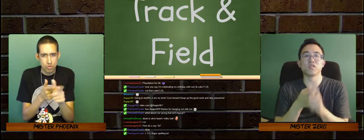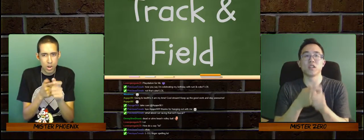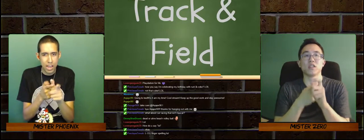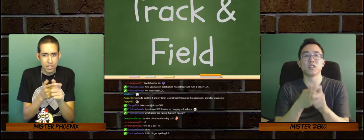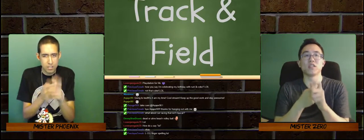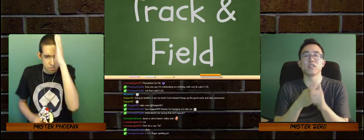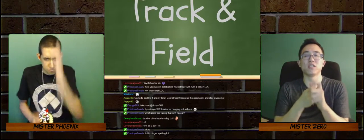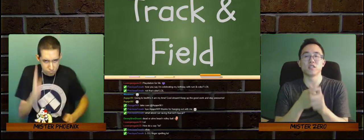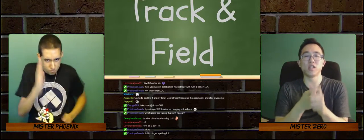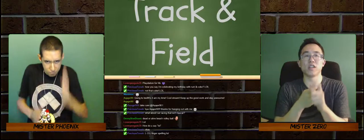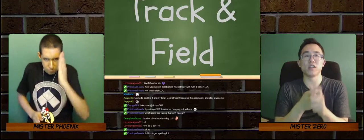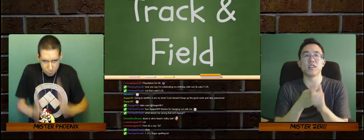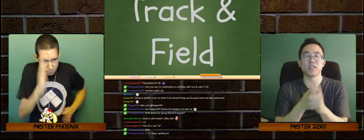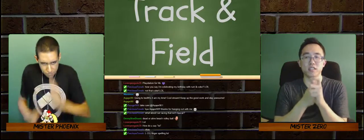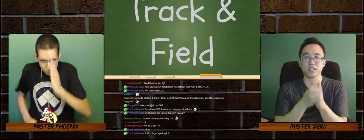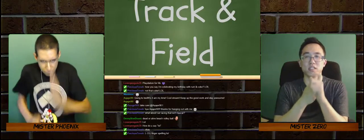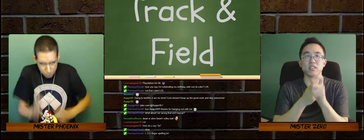Track.